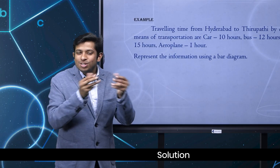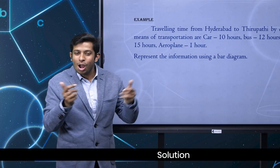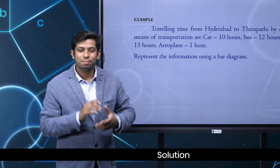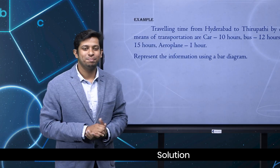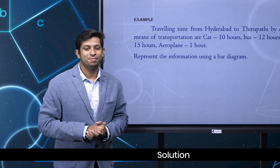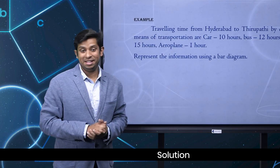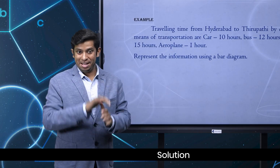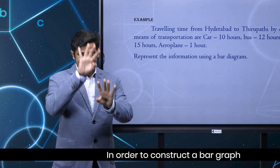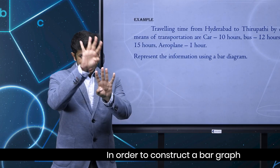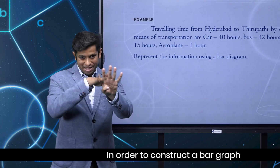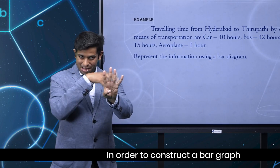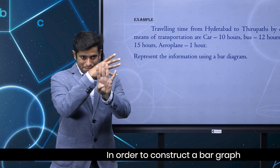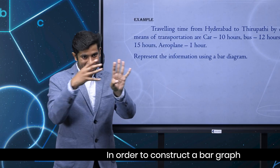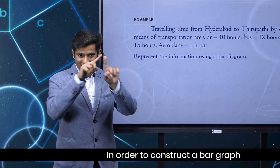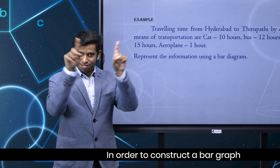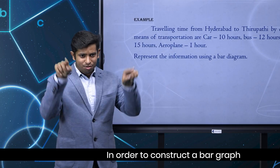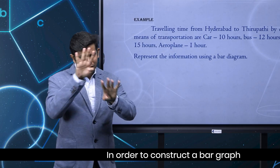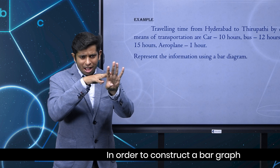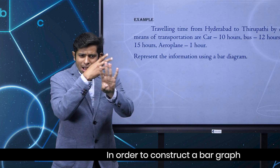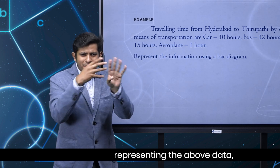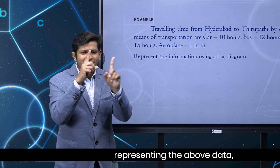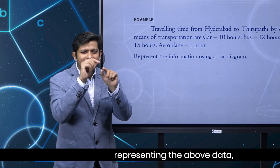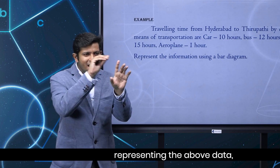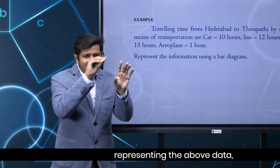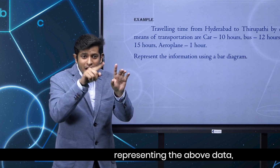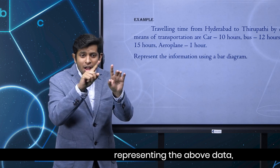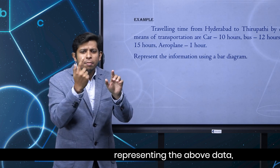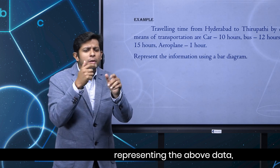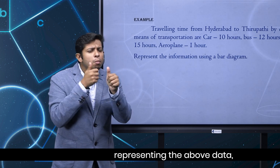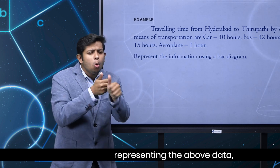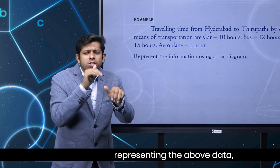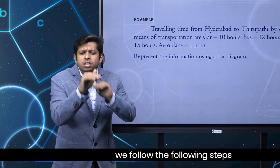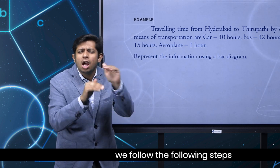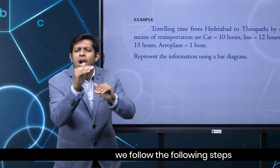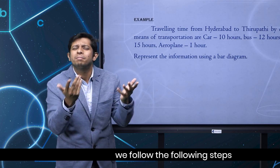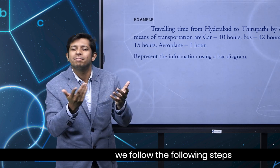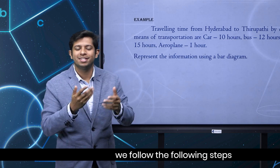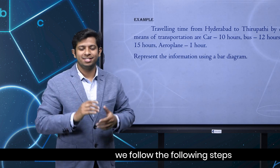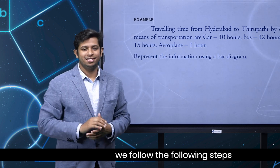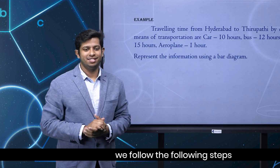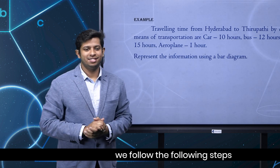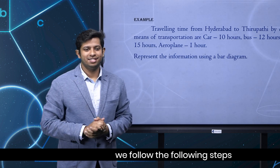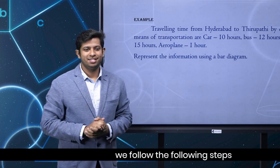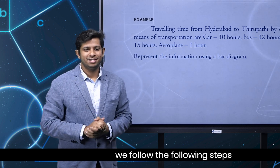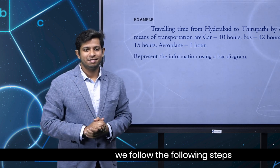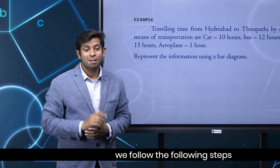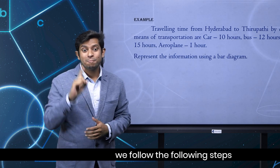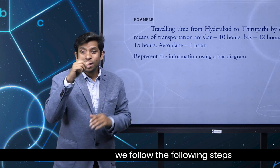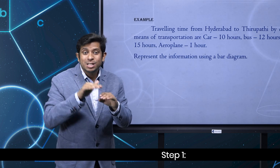Solution. In order to construct a bar graph representing the above data, we follow the following steps. Step